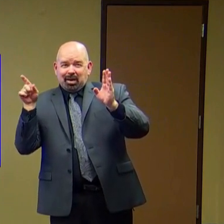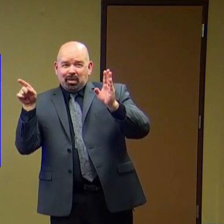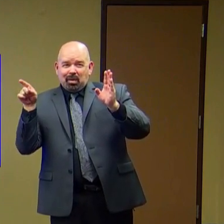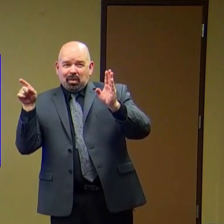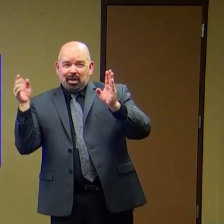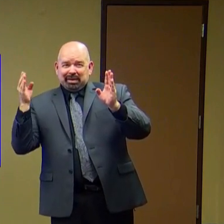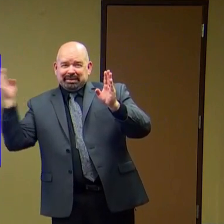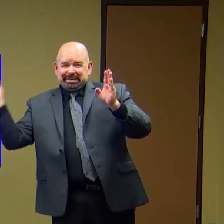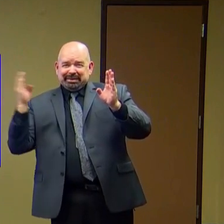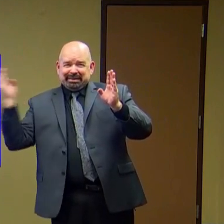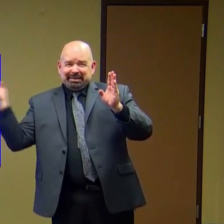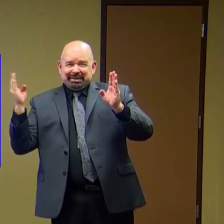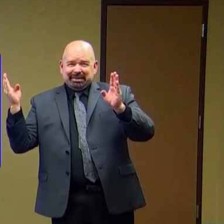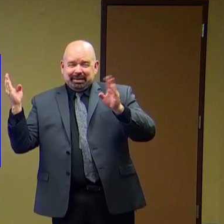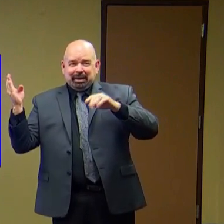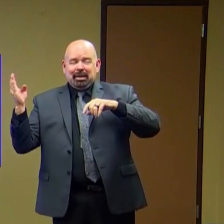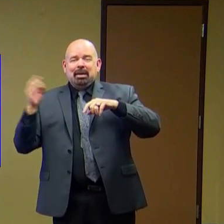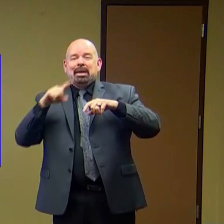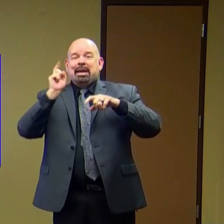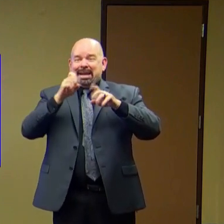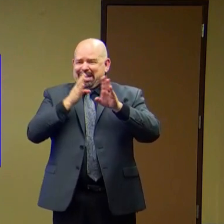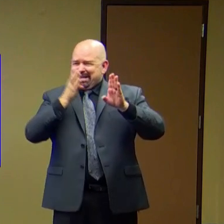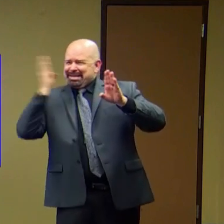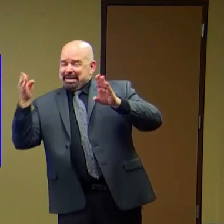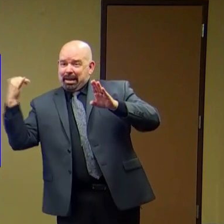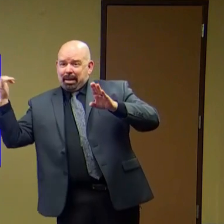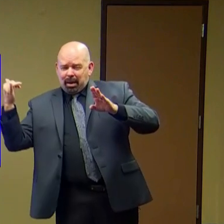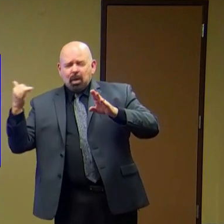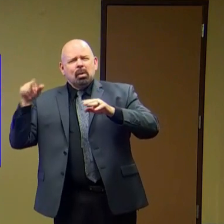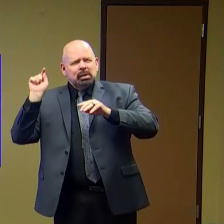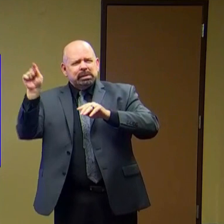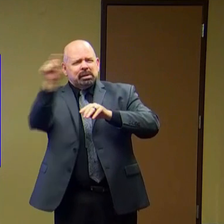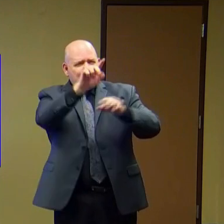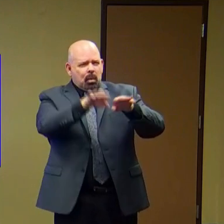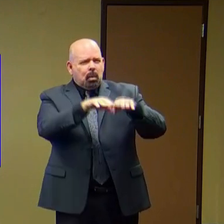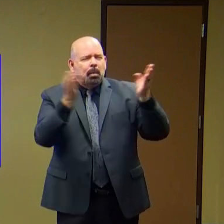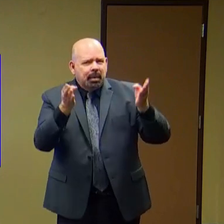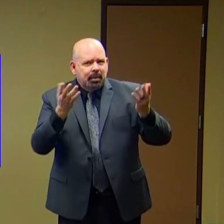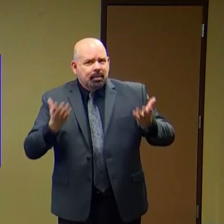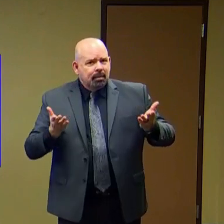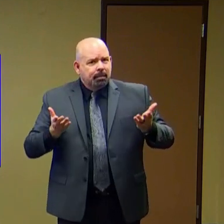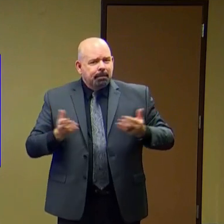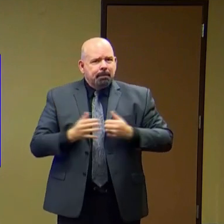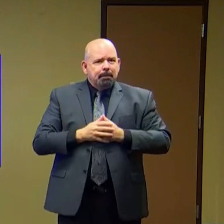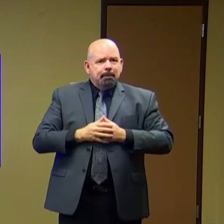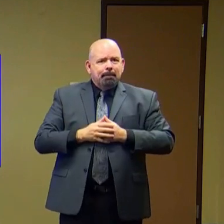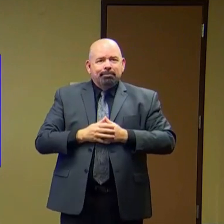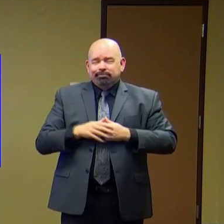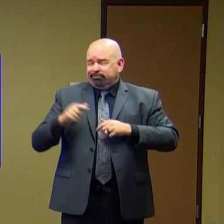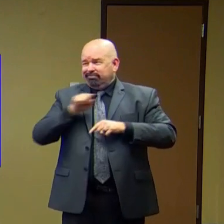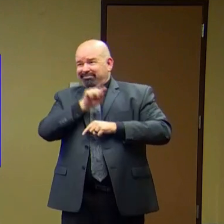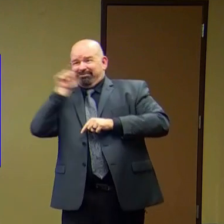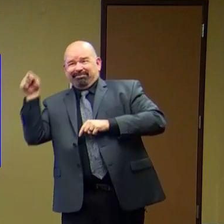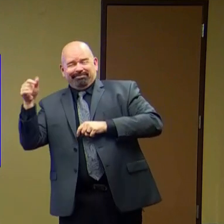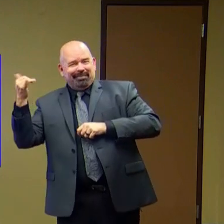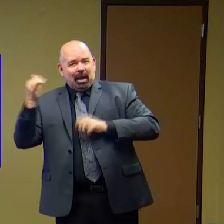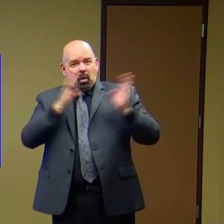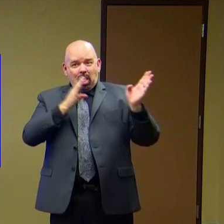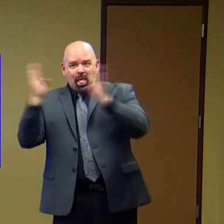good decisions as a group, and that's one of those things that can get opened up if we can